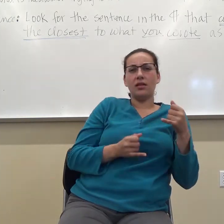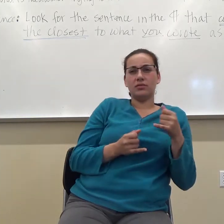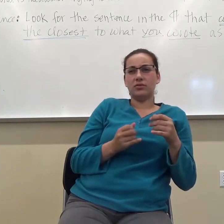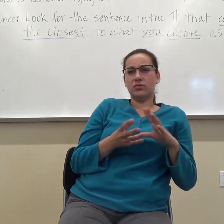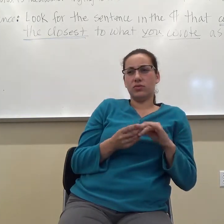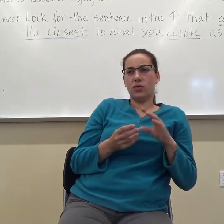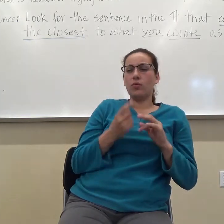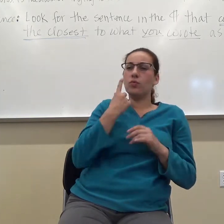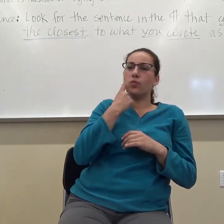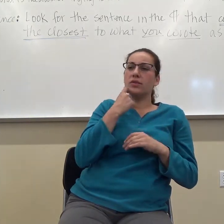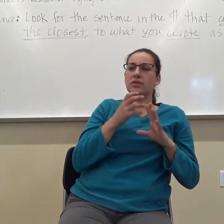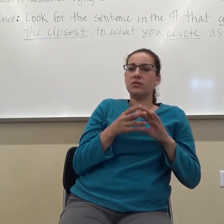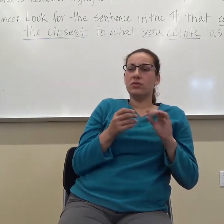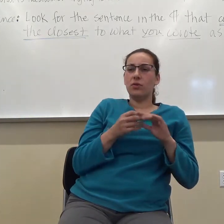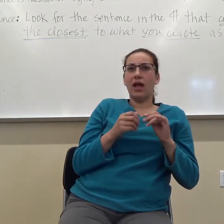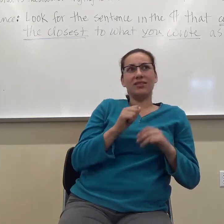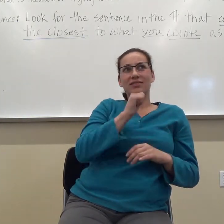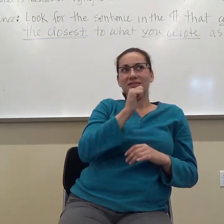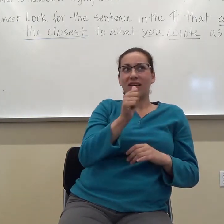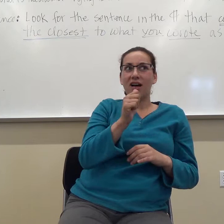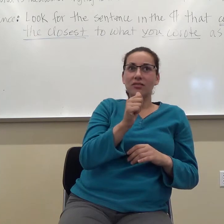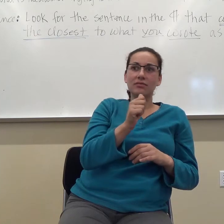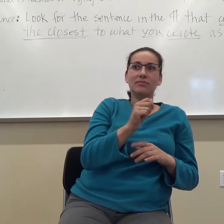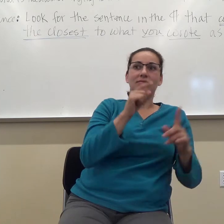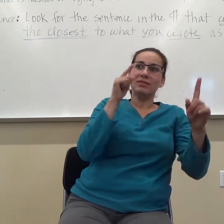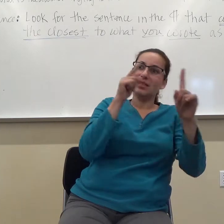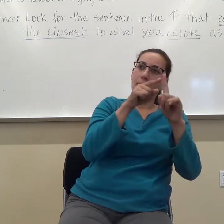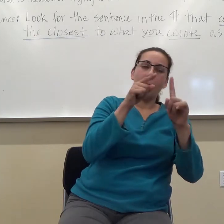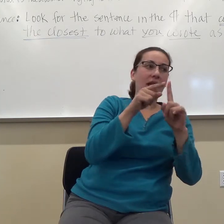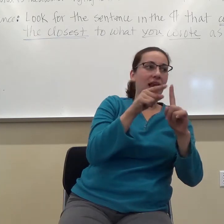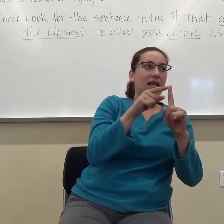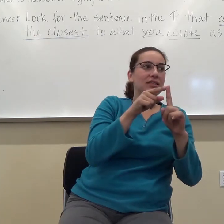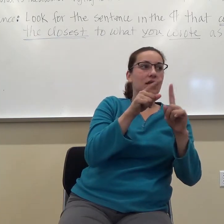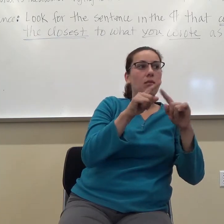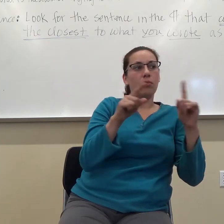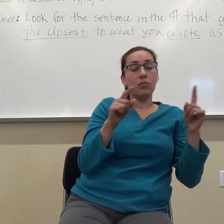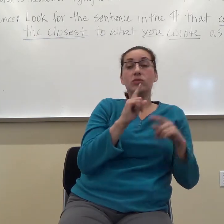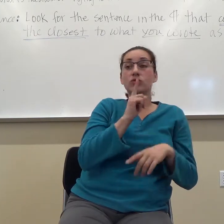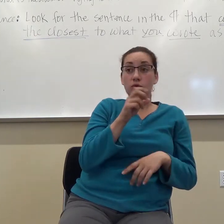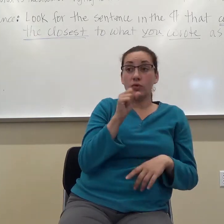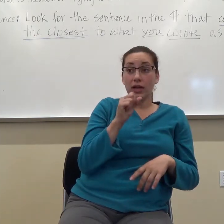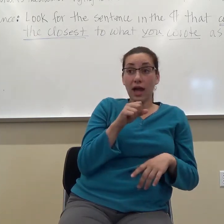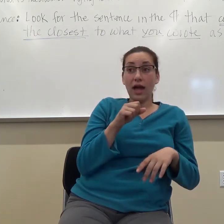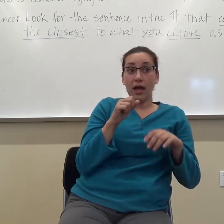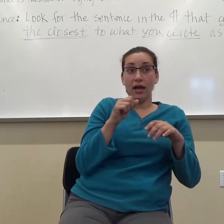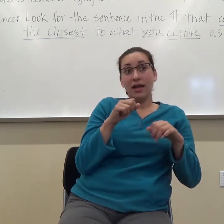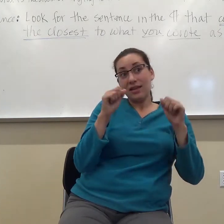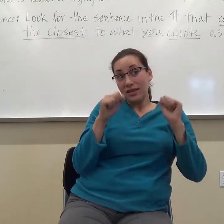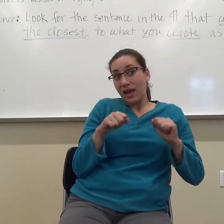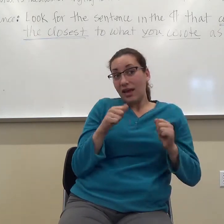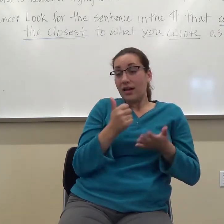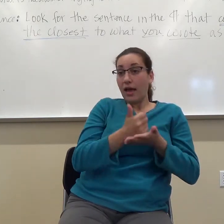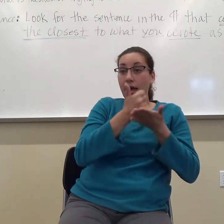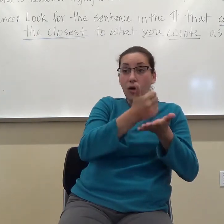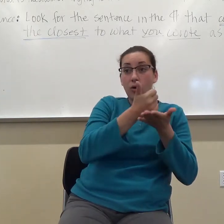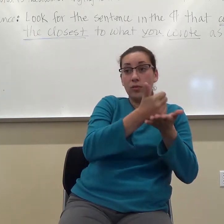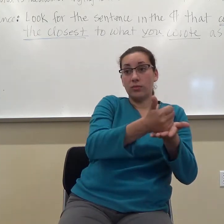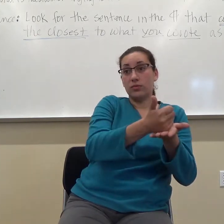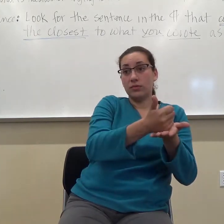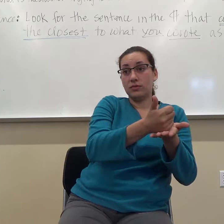that that's not the main idea, it's true, but it's not the main idea. Snake venom can be helpful, can be medically